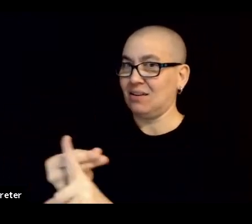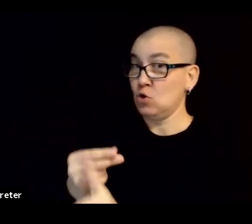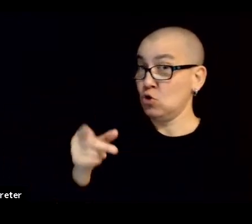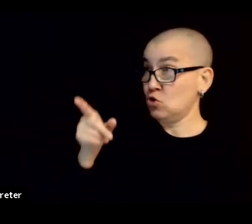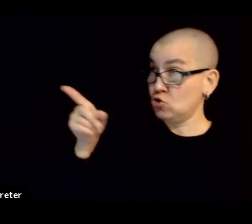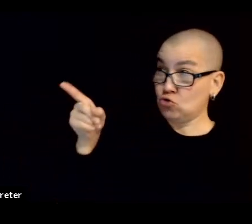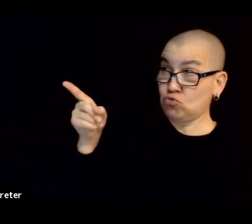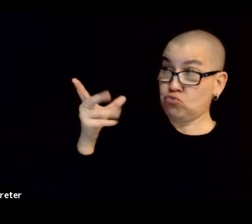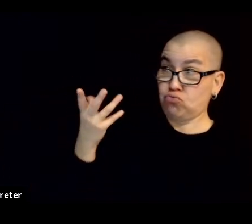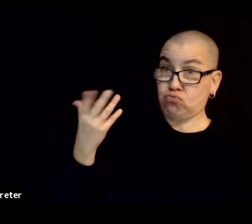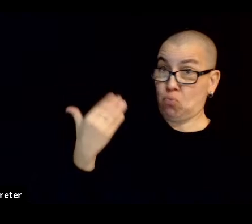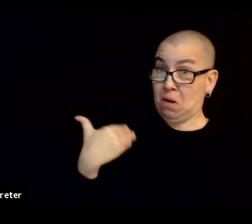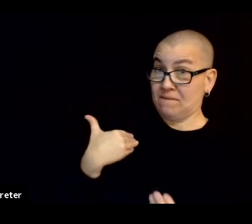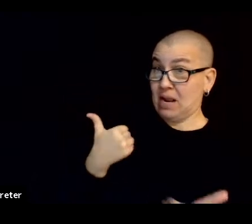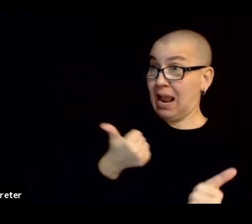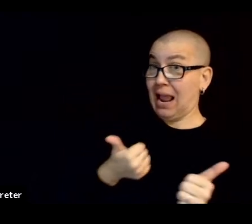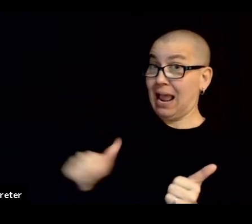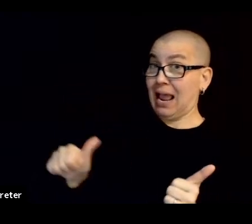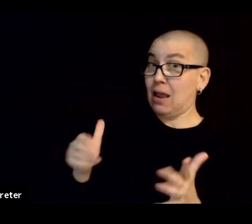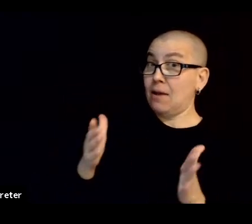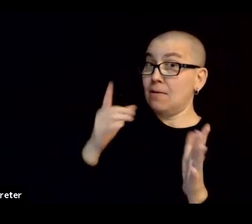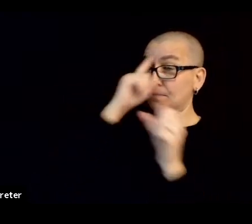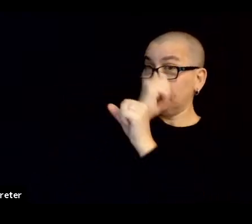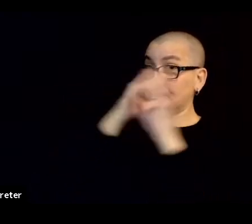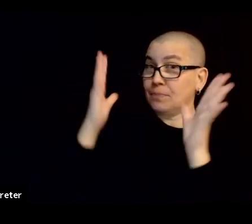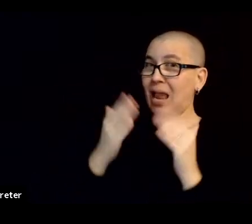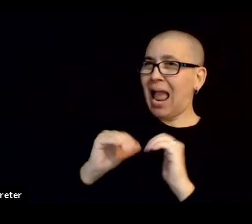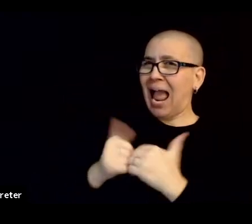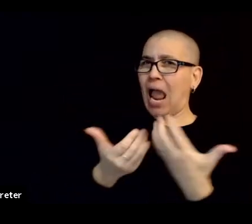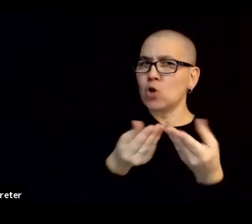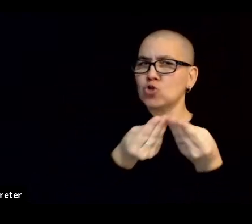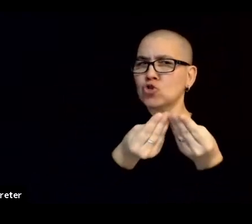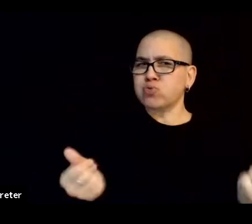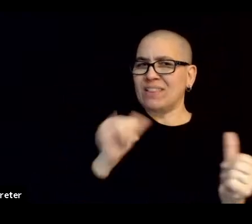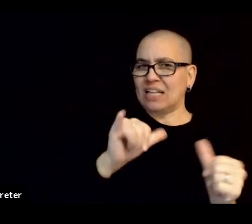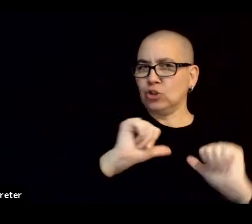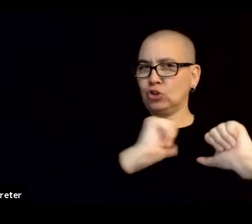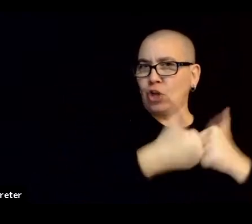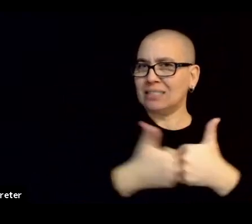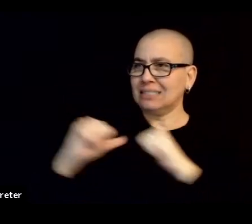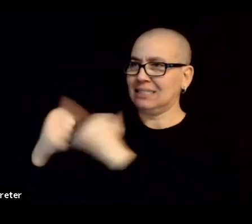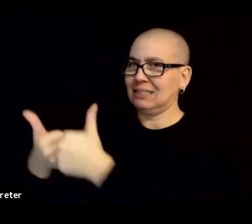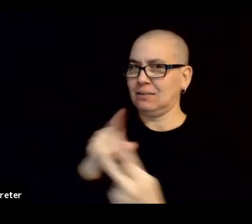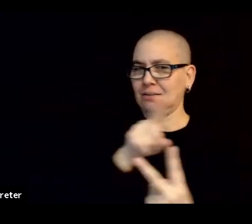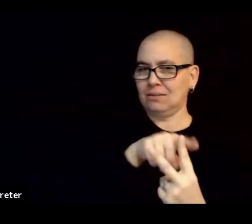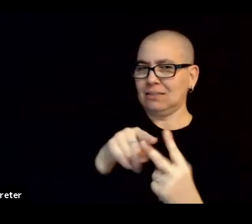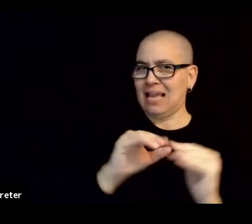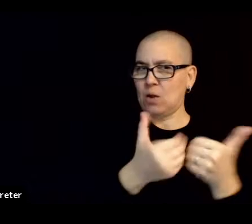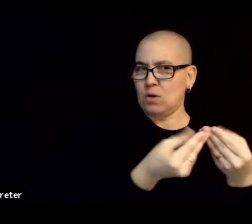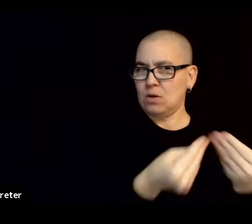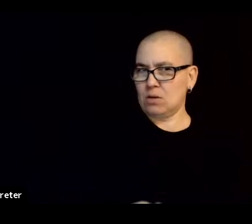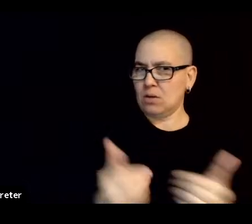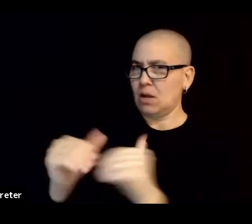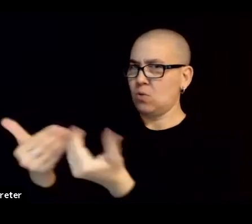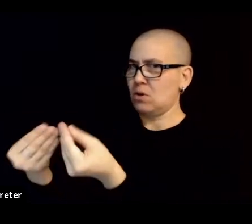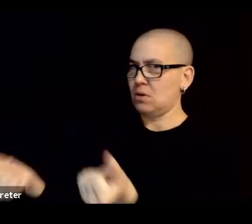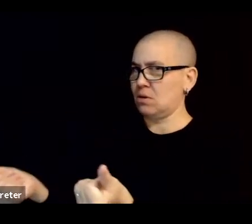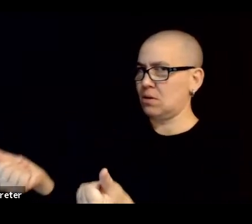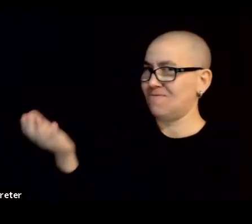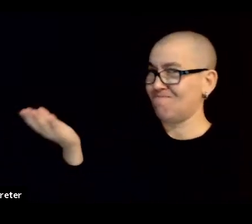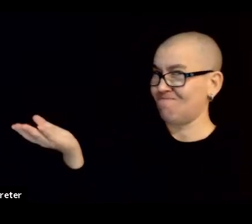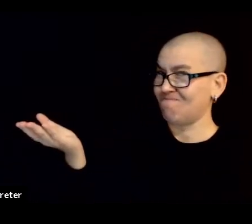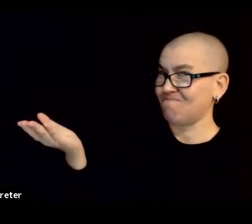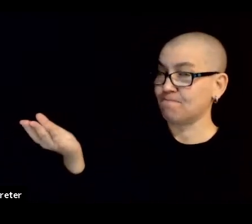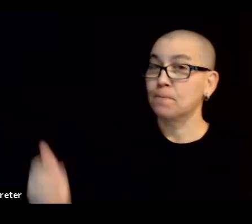production problem. Here's how we're going to address the logistical problem. Yeah, and they're doing really great. They're asking us, and then we turn around and ask people like Andrea